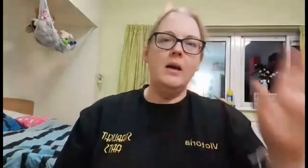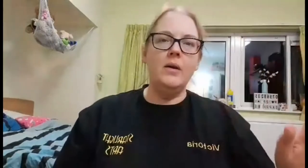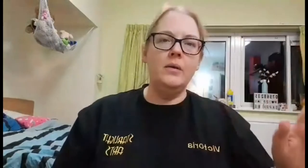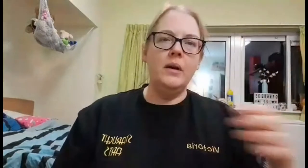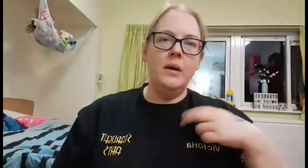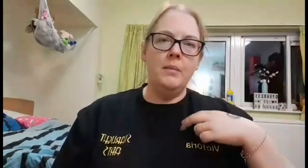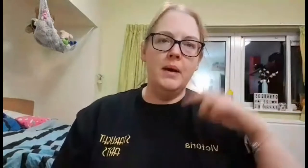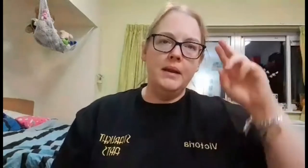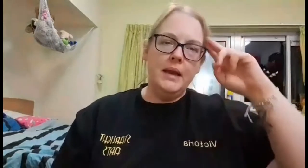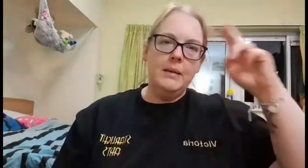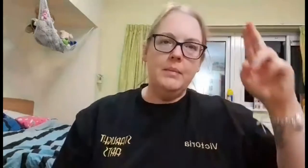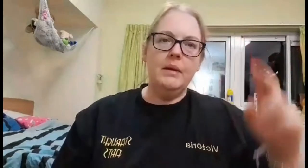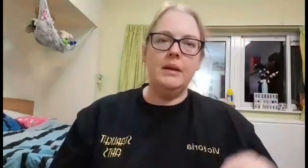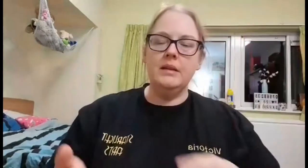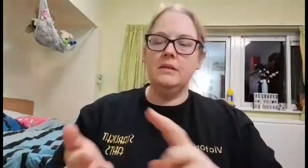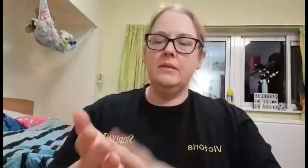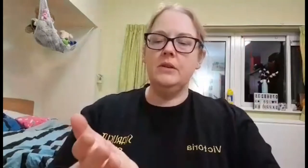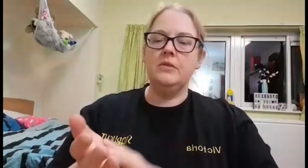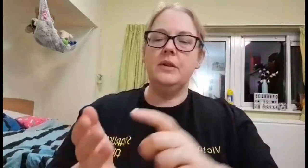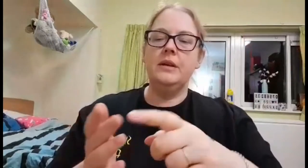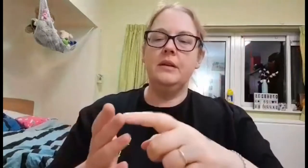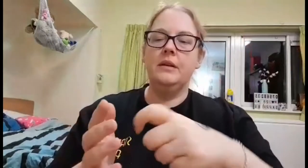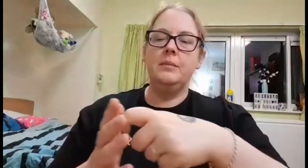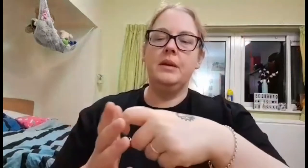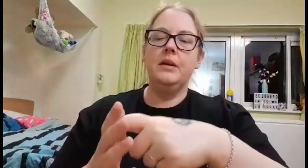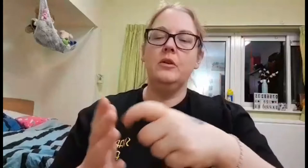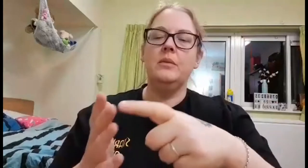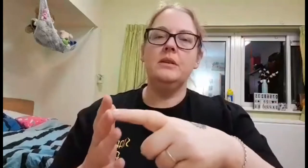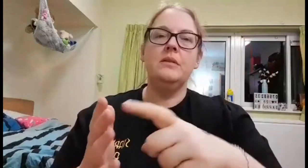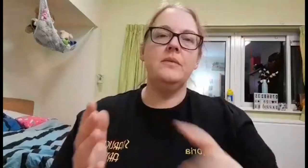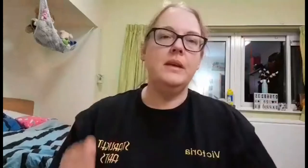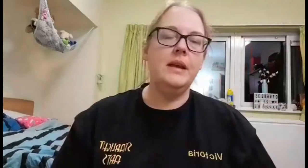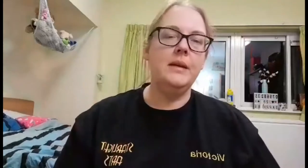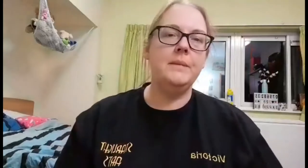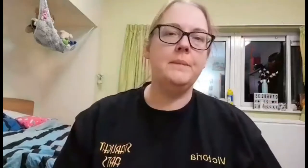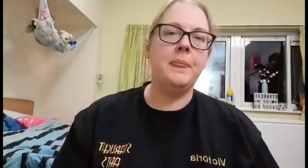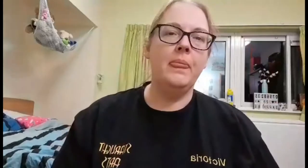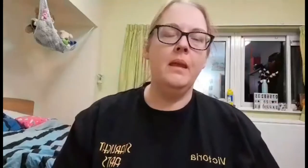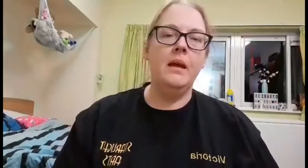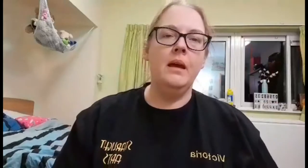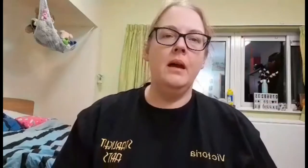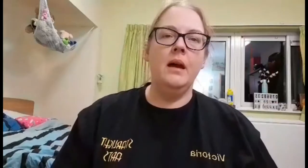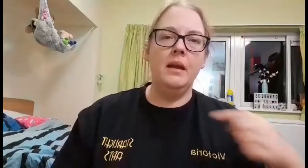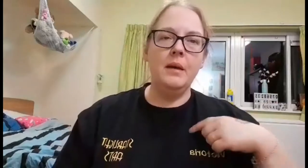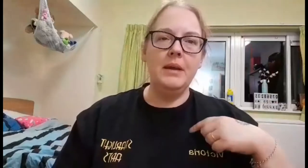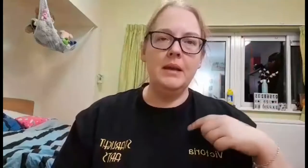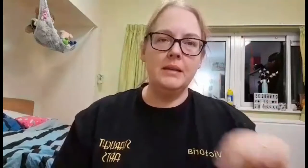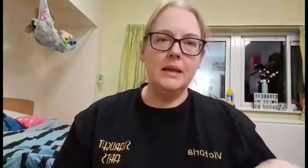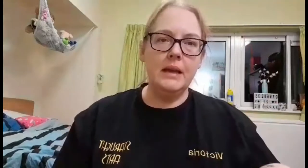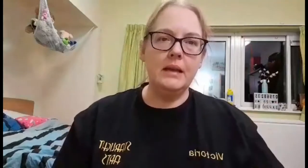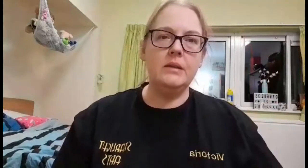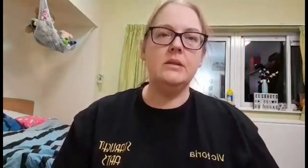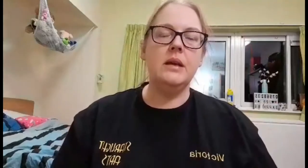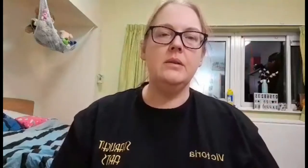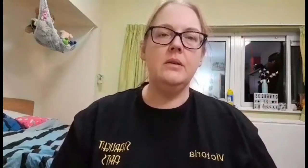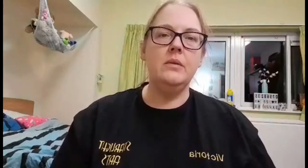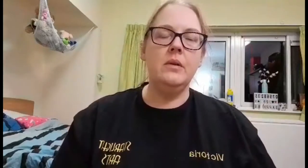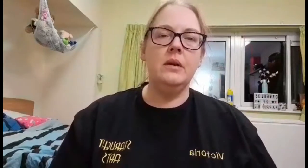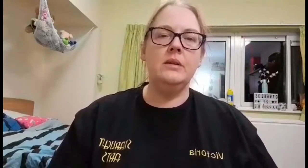Hello, my name is Victoria, but I call myself Vicky, and I'm here today to tell you